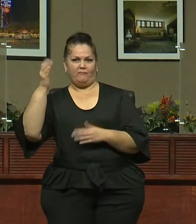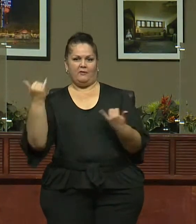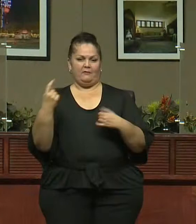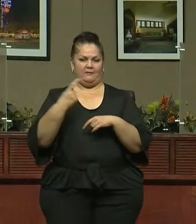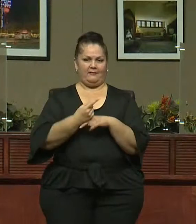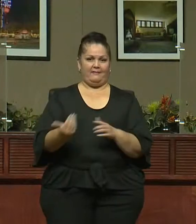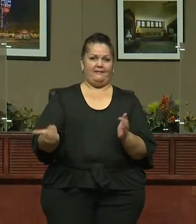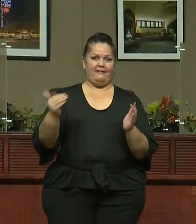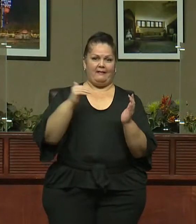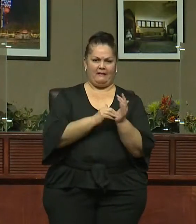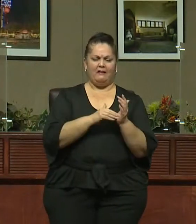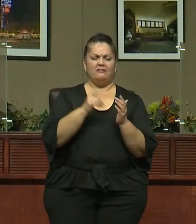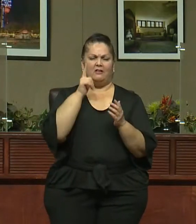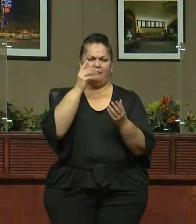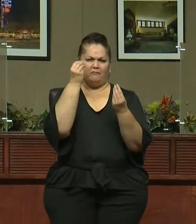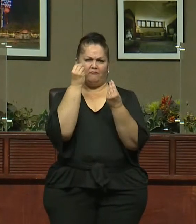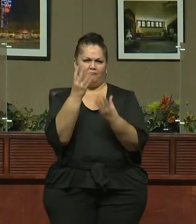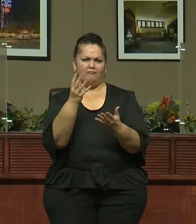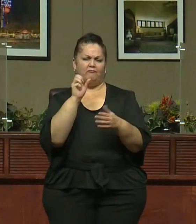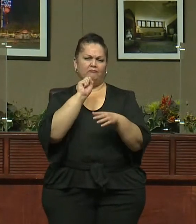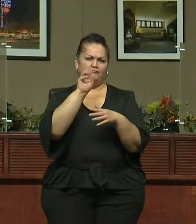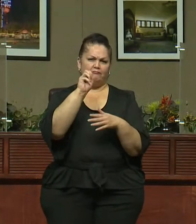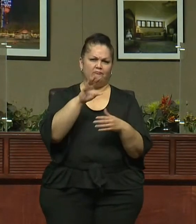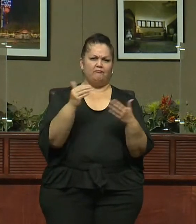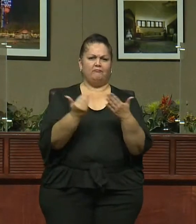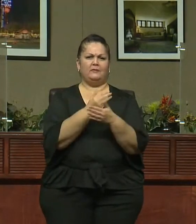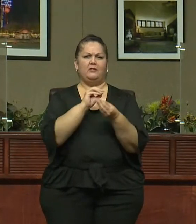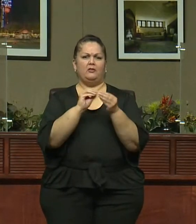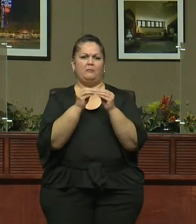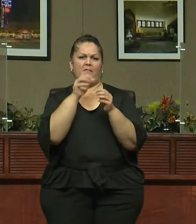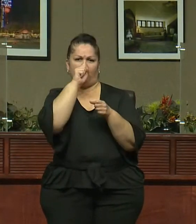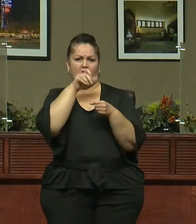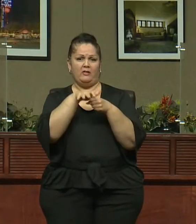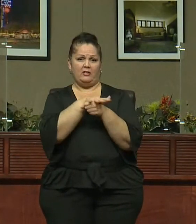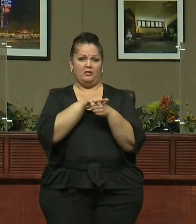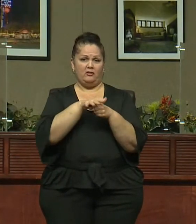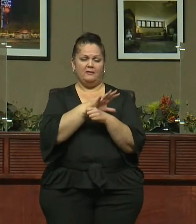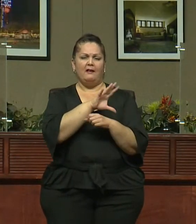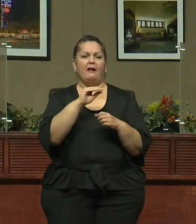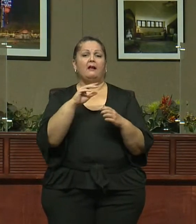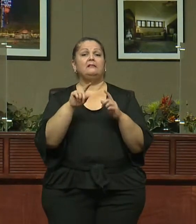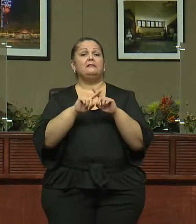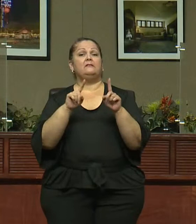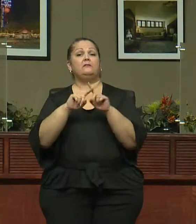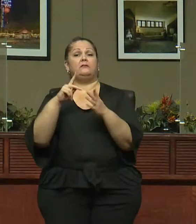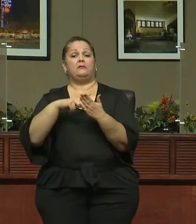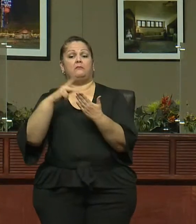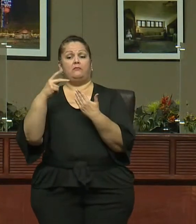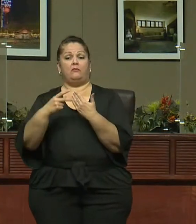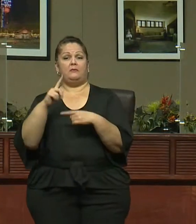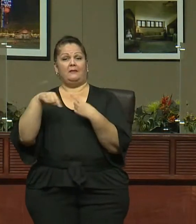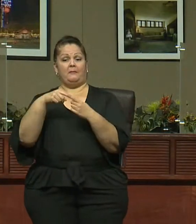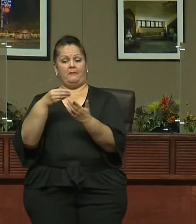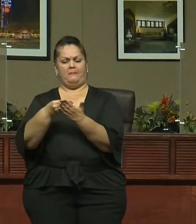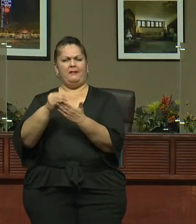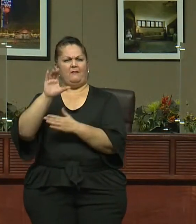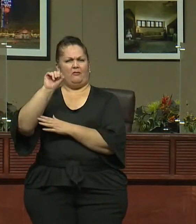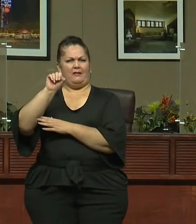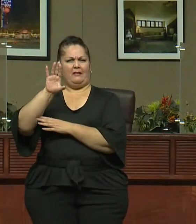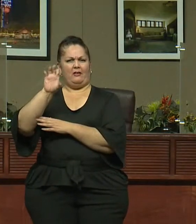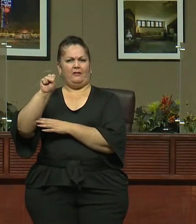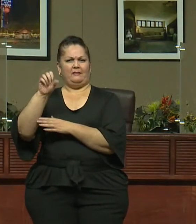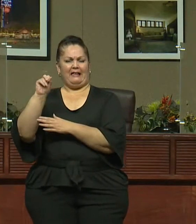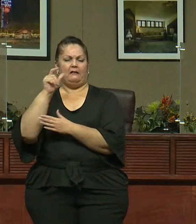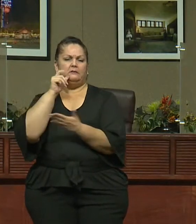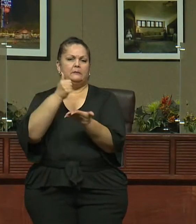will be giving out the latest numbers for Orange County, as well as updates on several programs that involve CARES Act monies designed to help